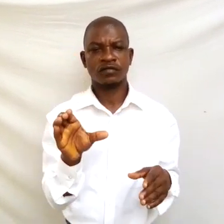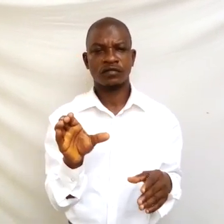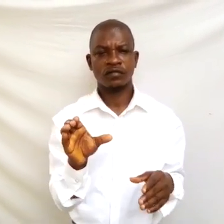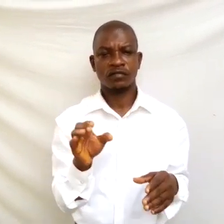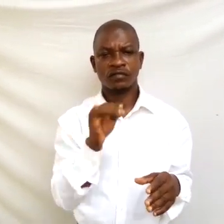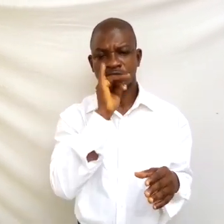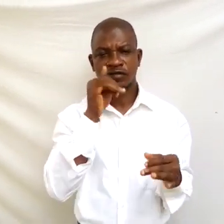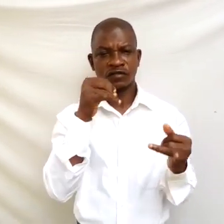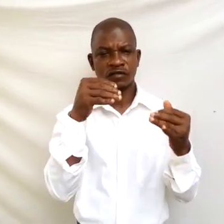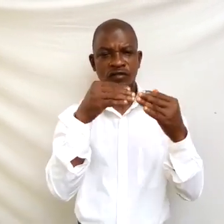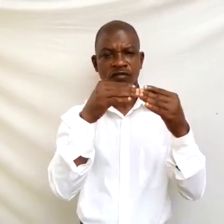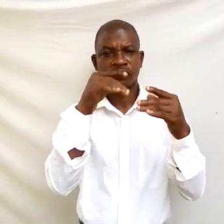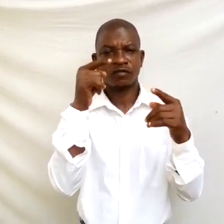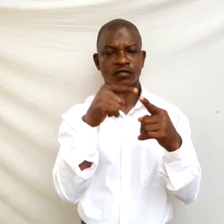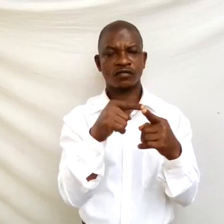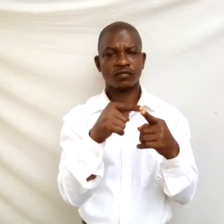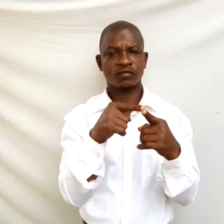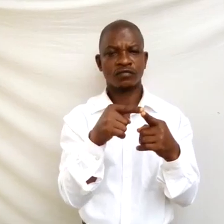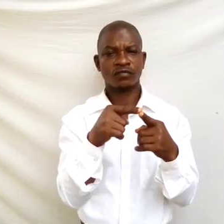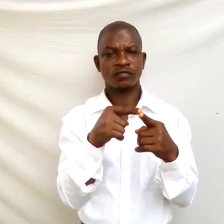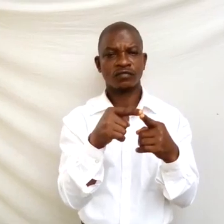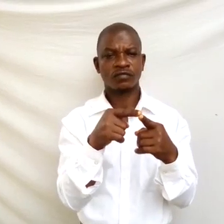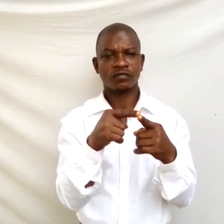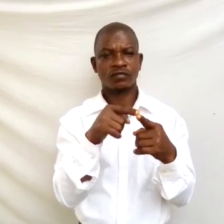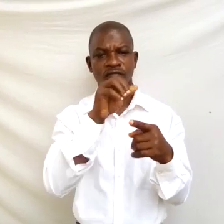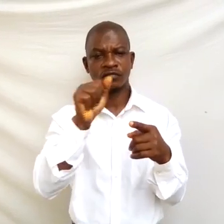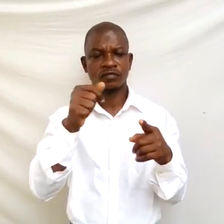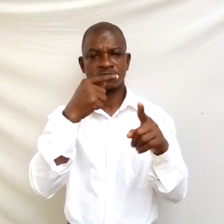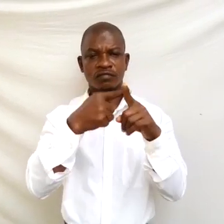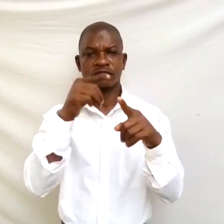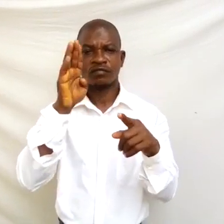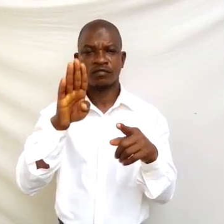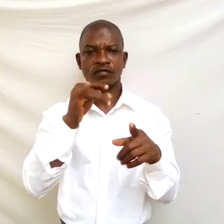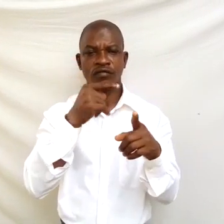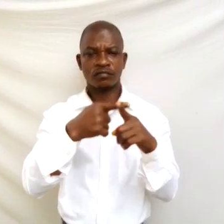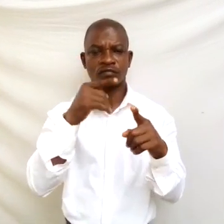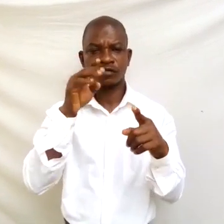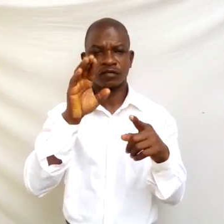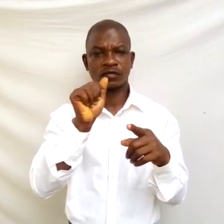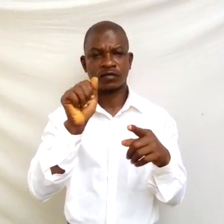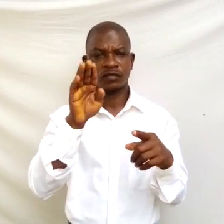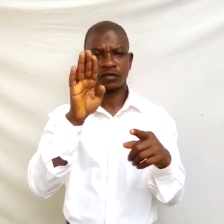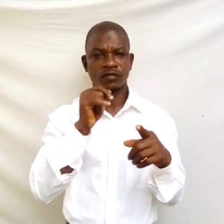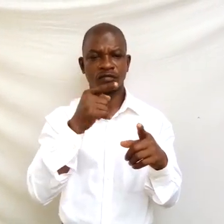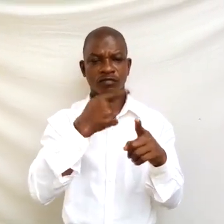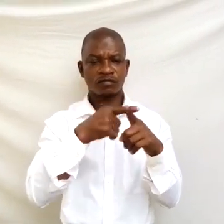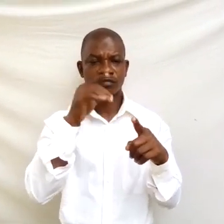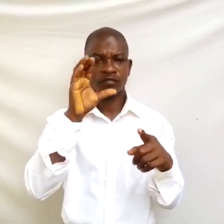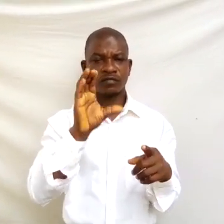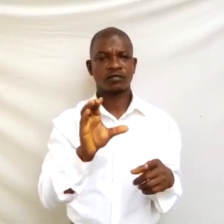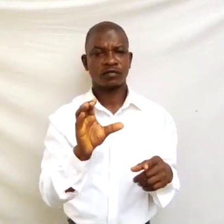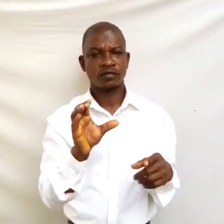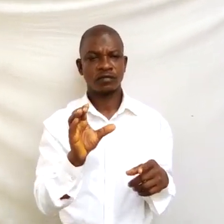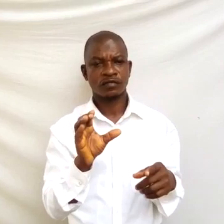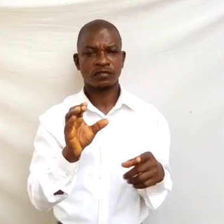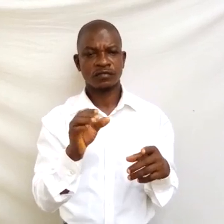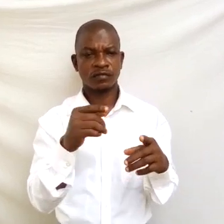is equal to A plus B plus AB plus C plus